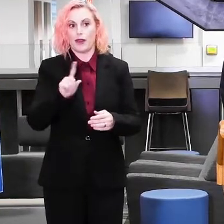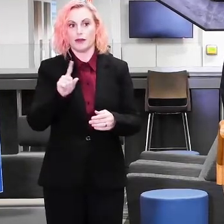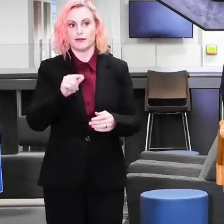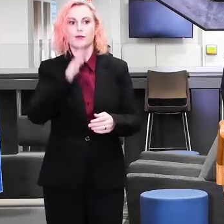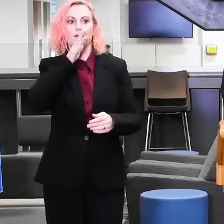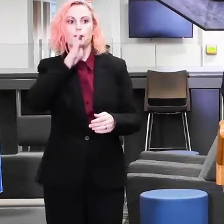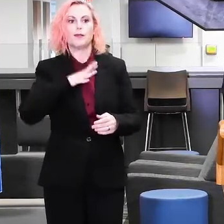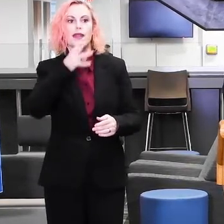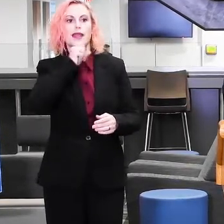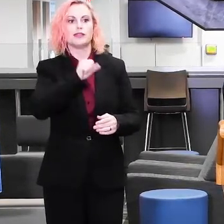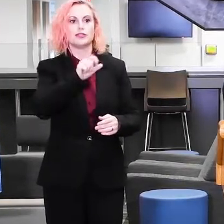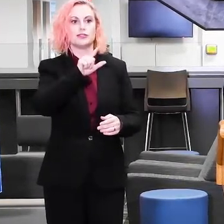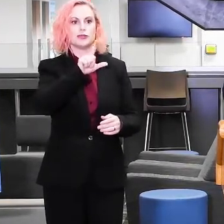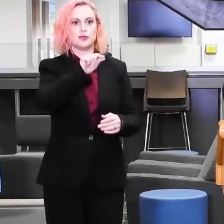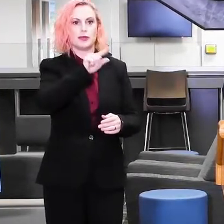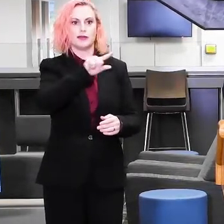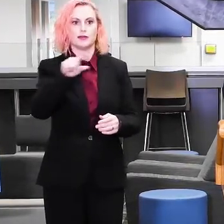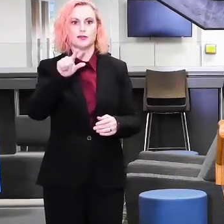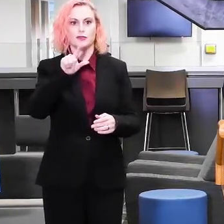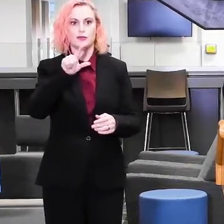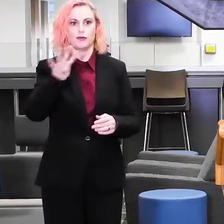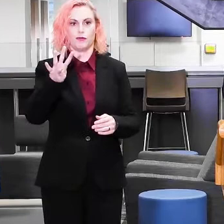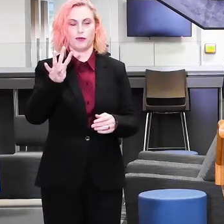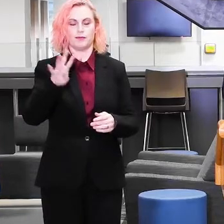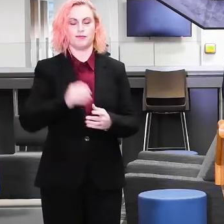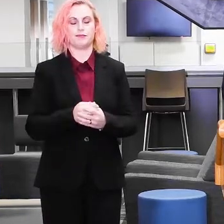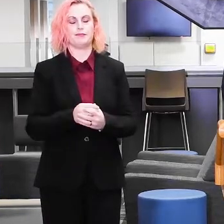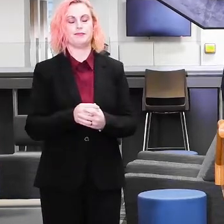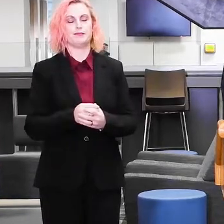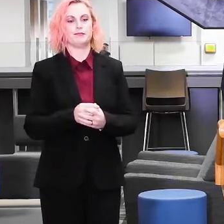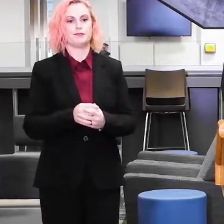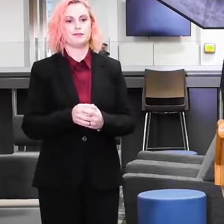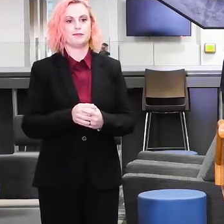women between the ages of 20 and 24.